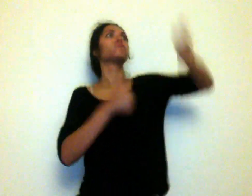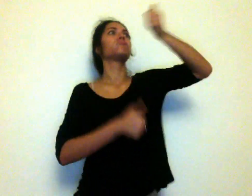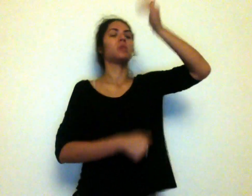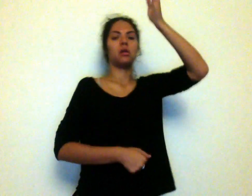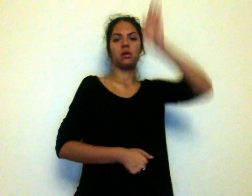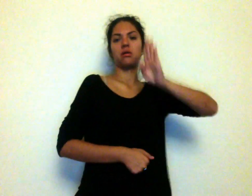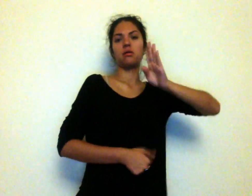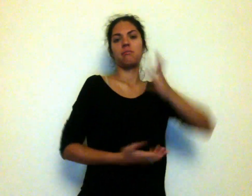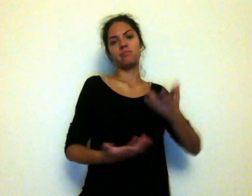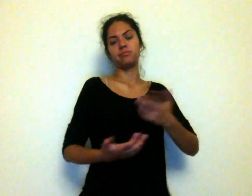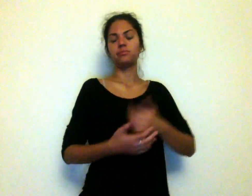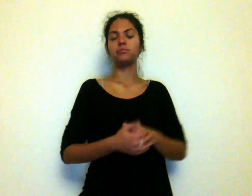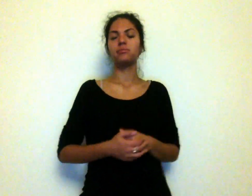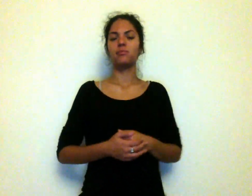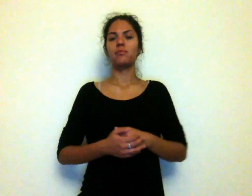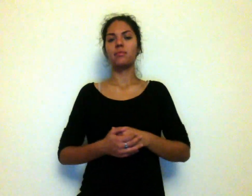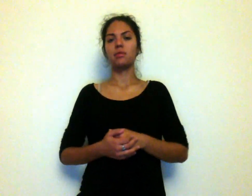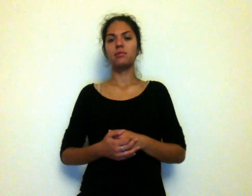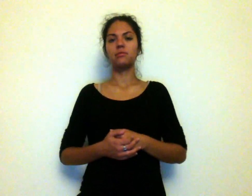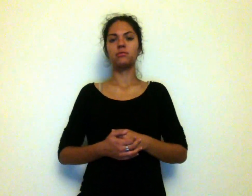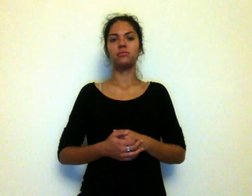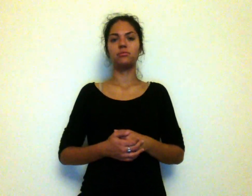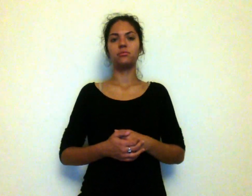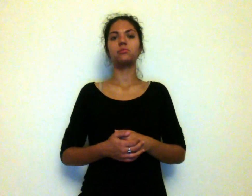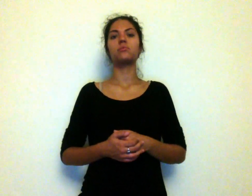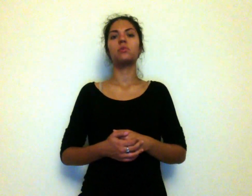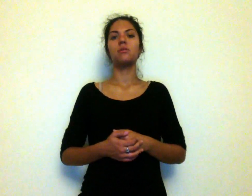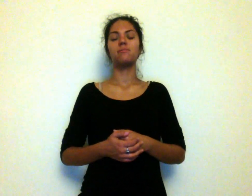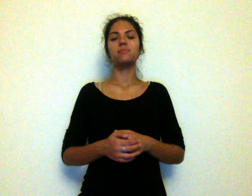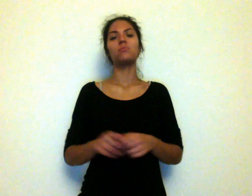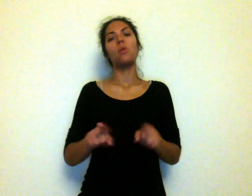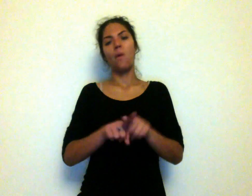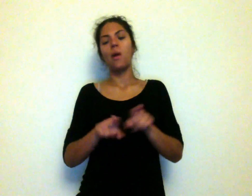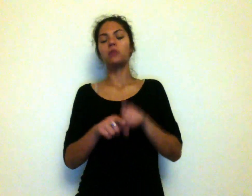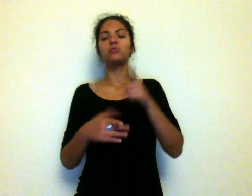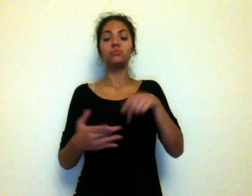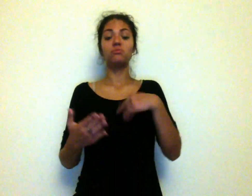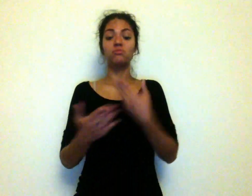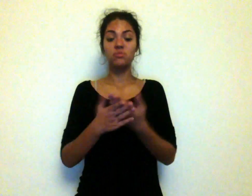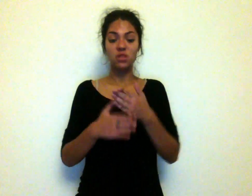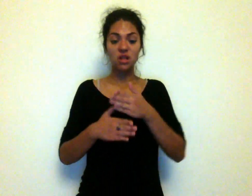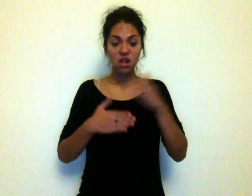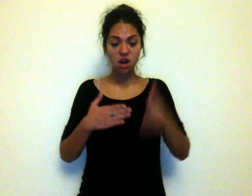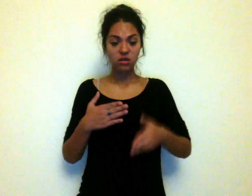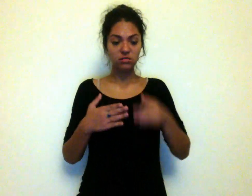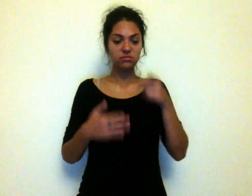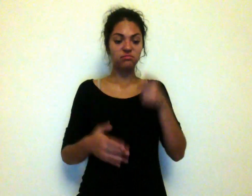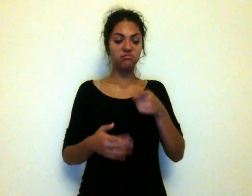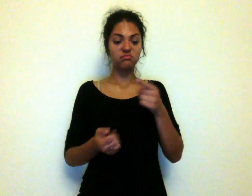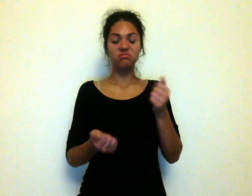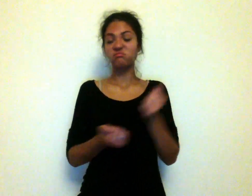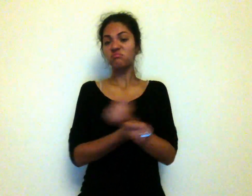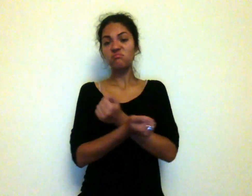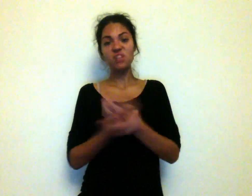And of course, when you come to the last part, it'll tell you anything faithfully followed will lead you to the